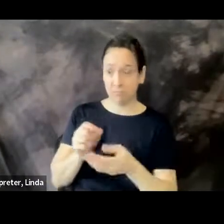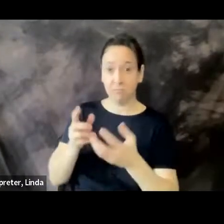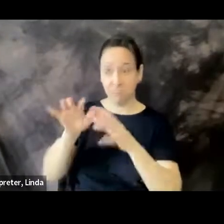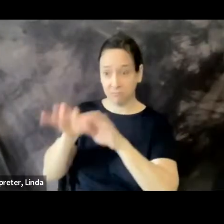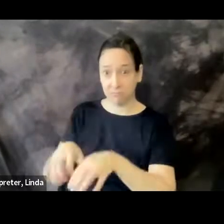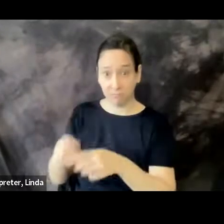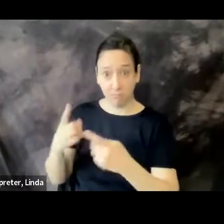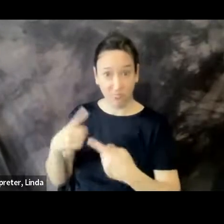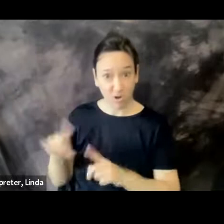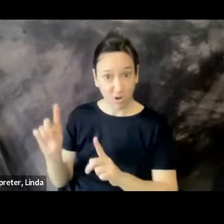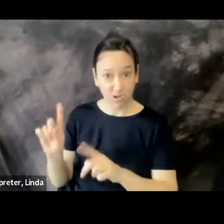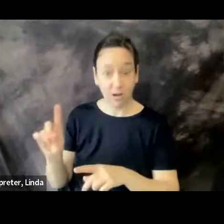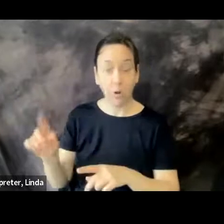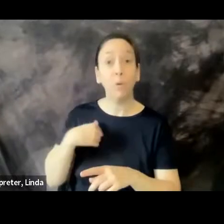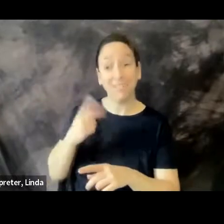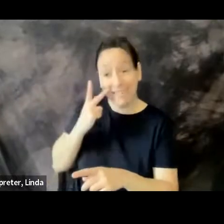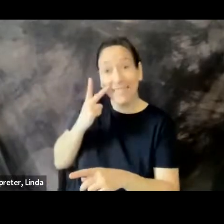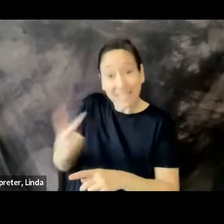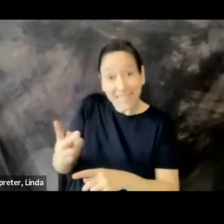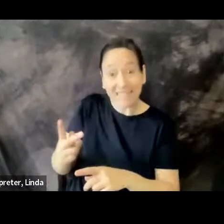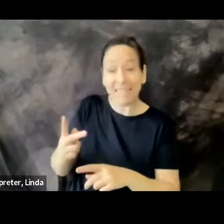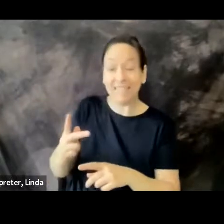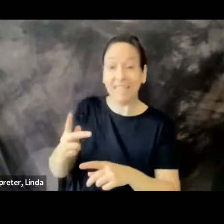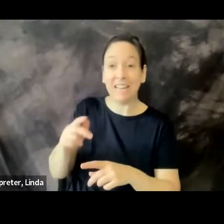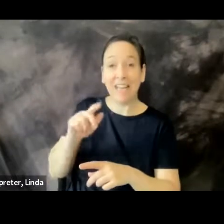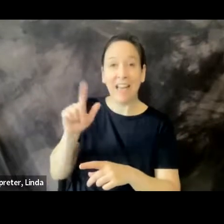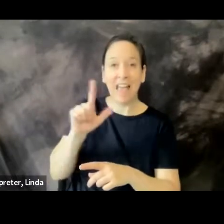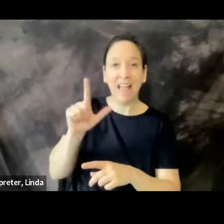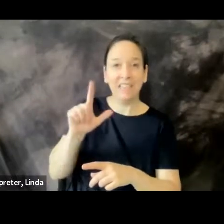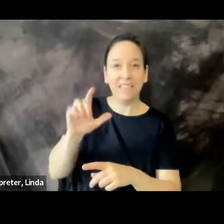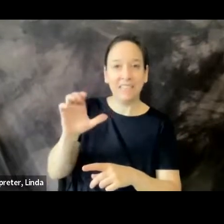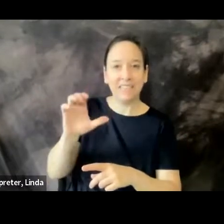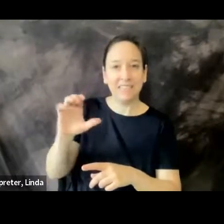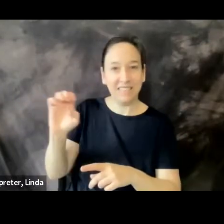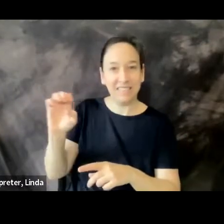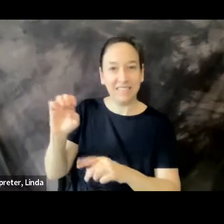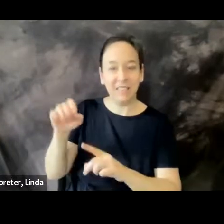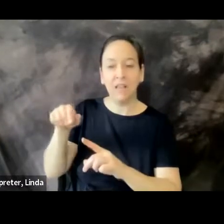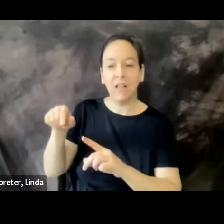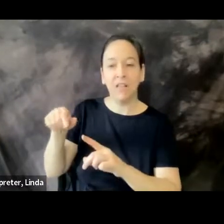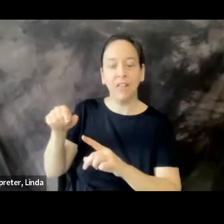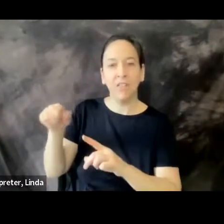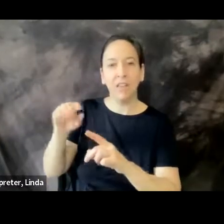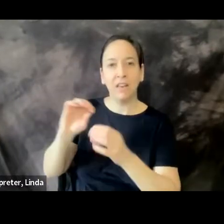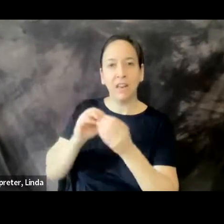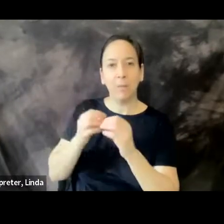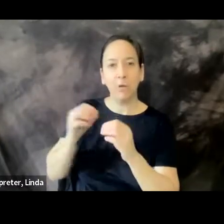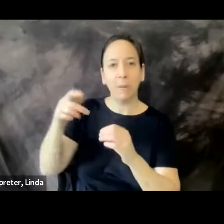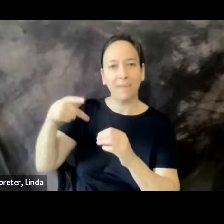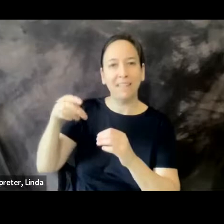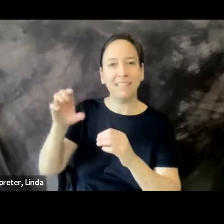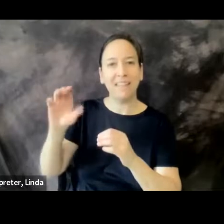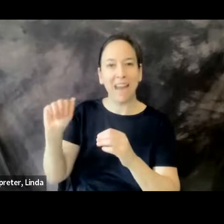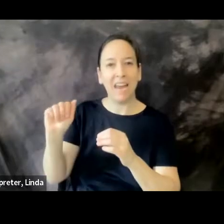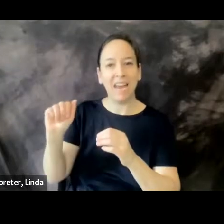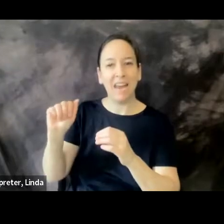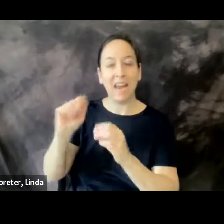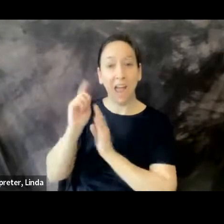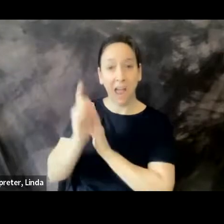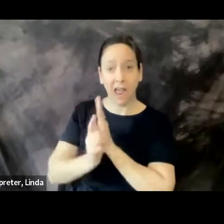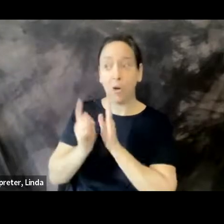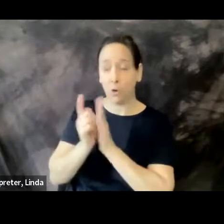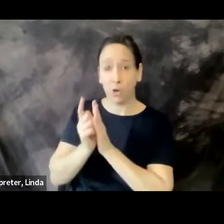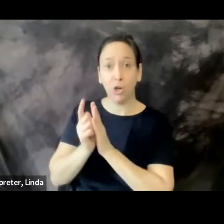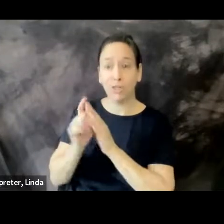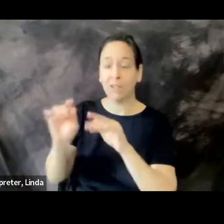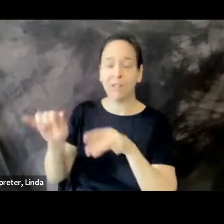LCE that most of the time, the number of PCA hours that the person is calculated through